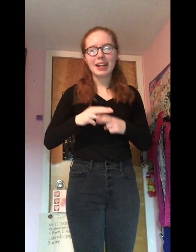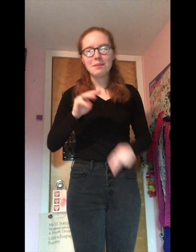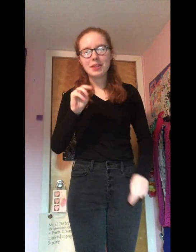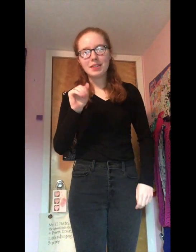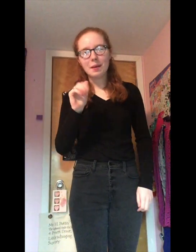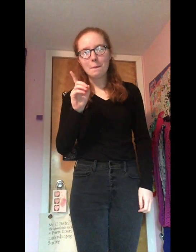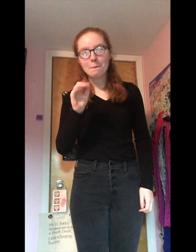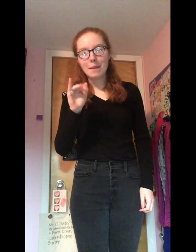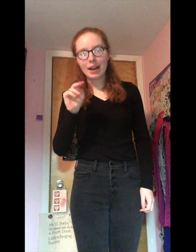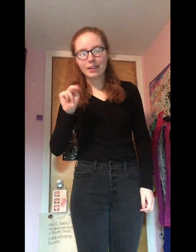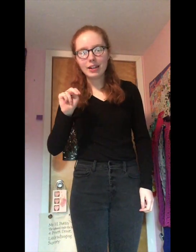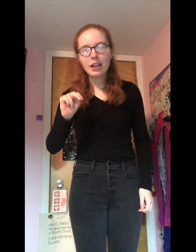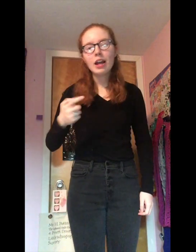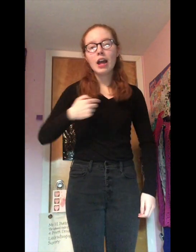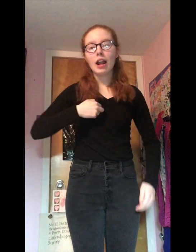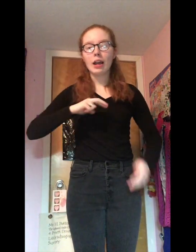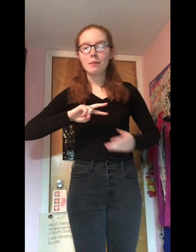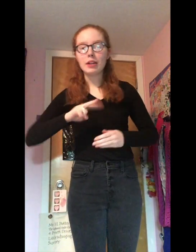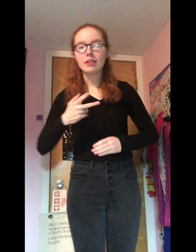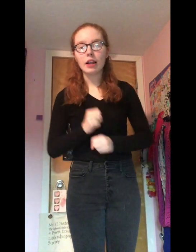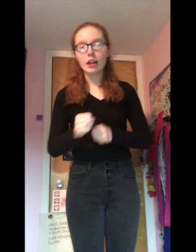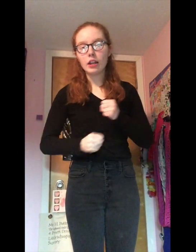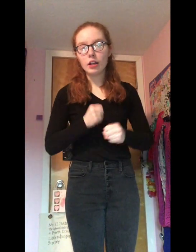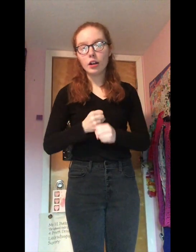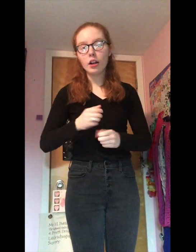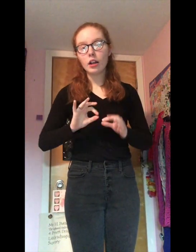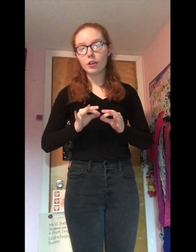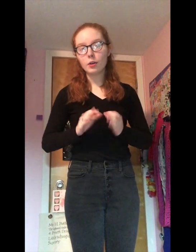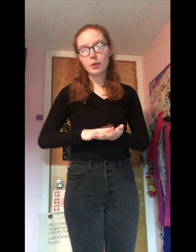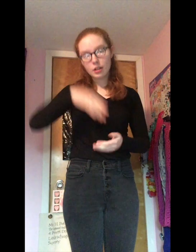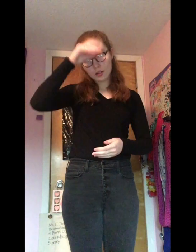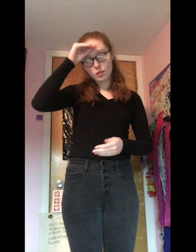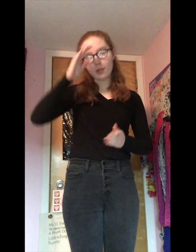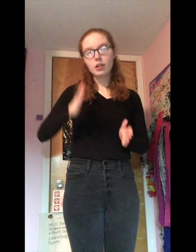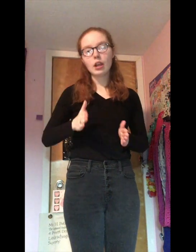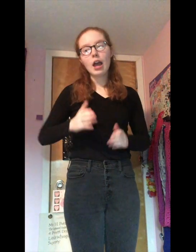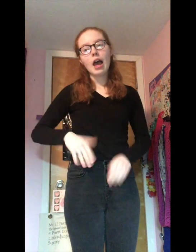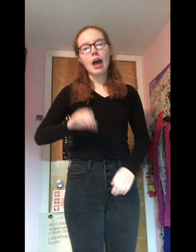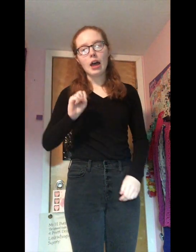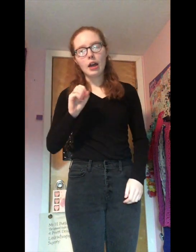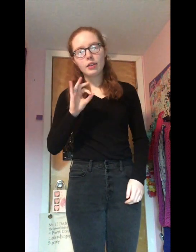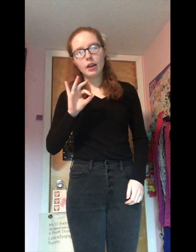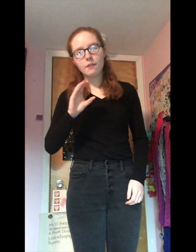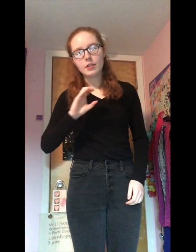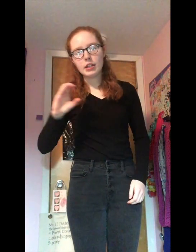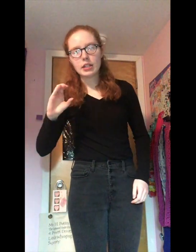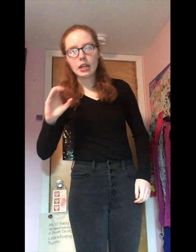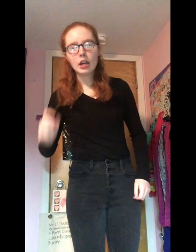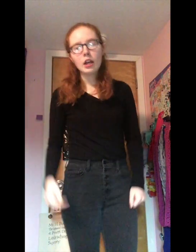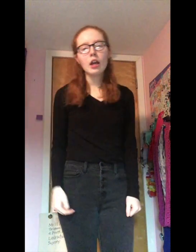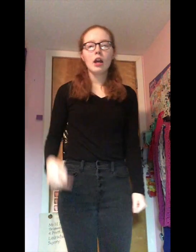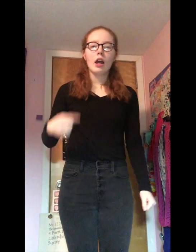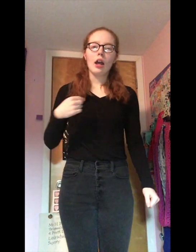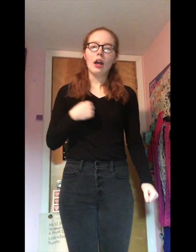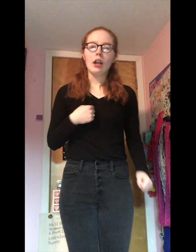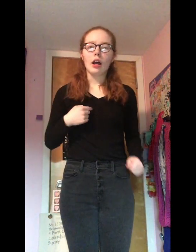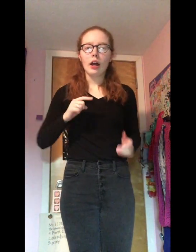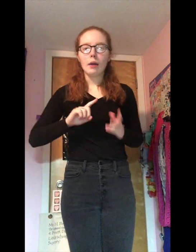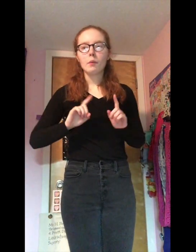My name is Madeline. I am a second year interpreting student at SFCC, and I am